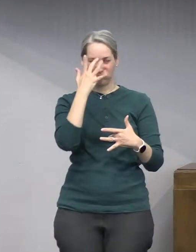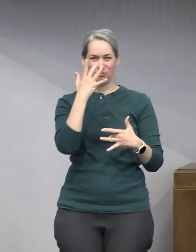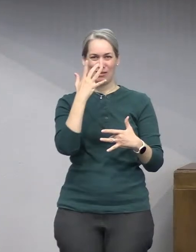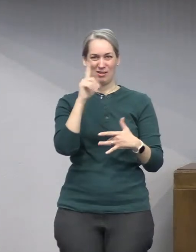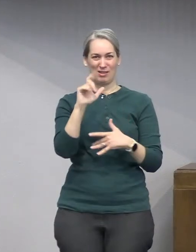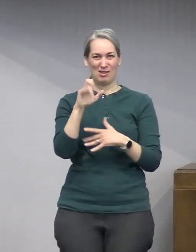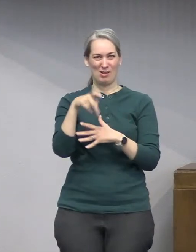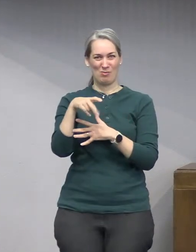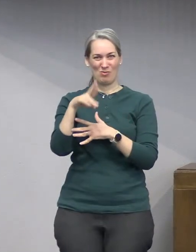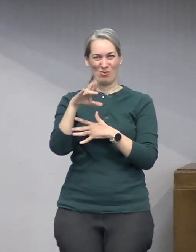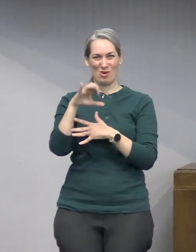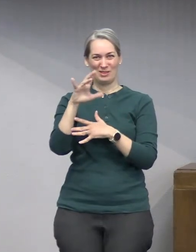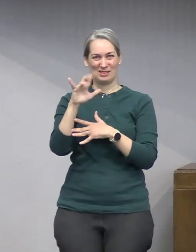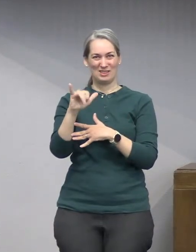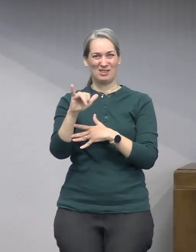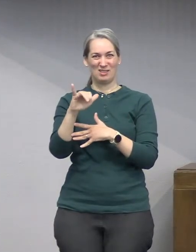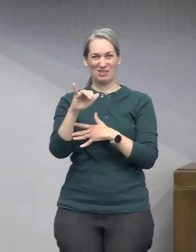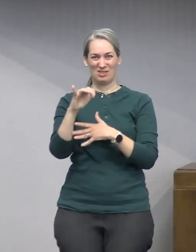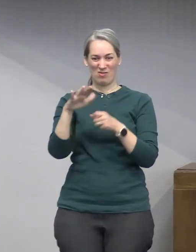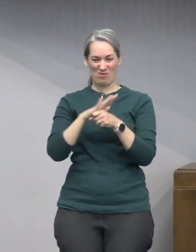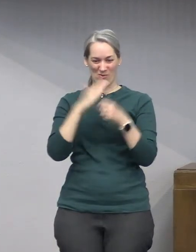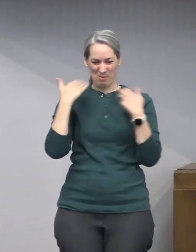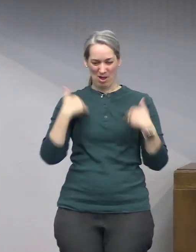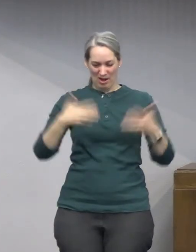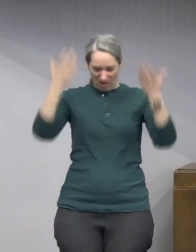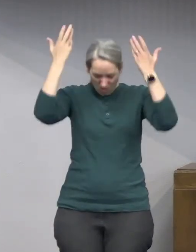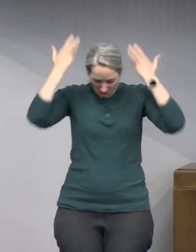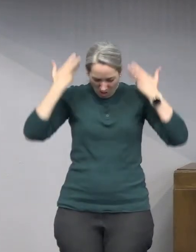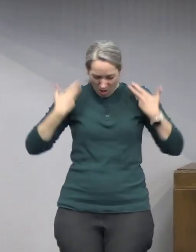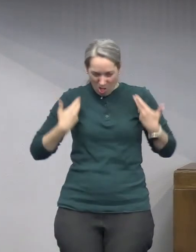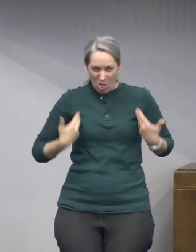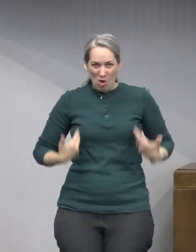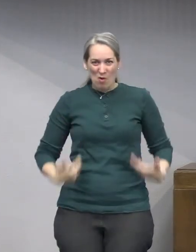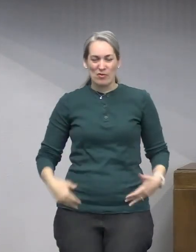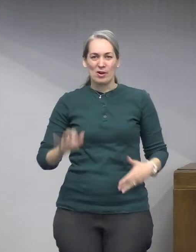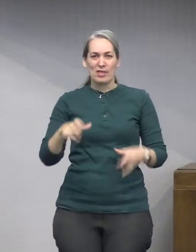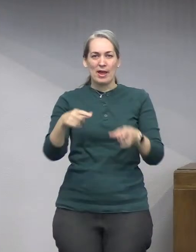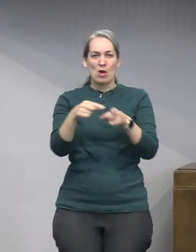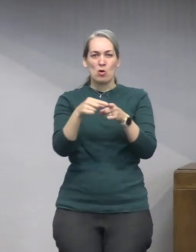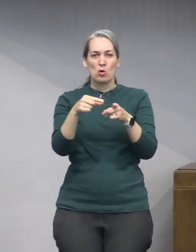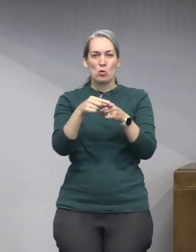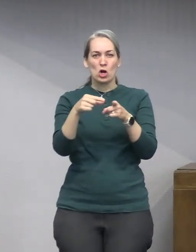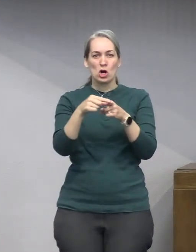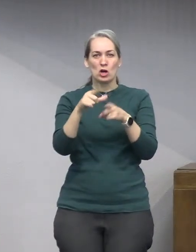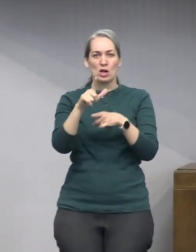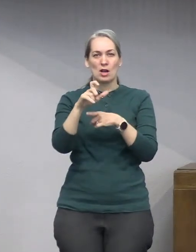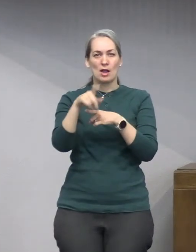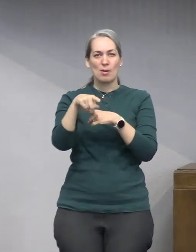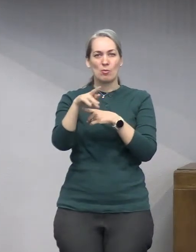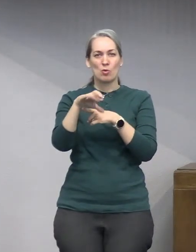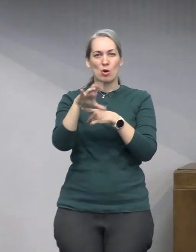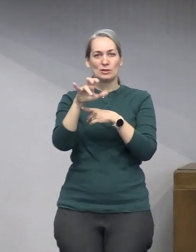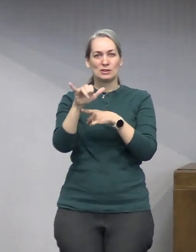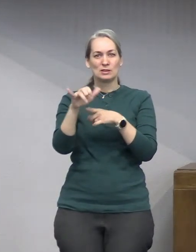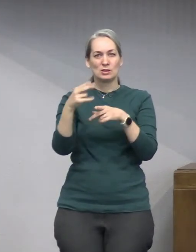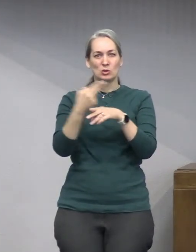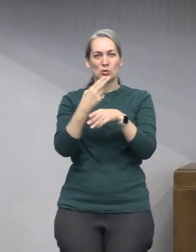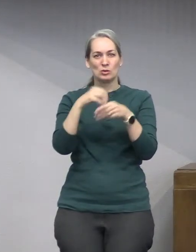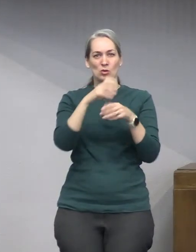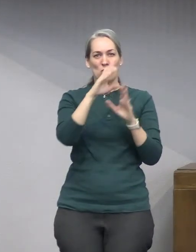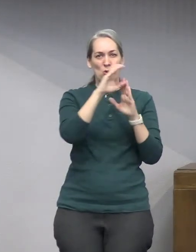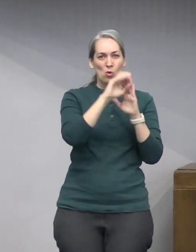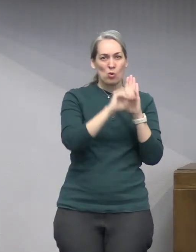his entire body. The term leprosy, actually, that's used in the Old Testament and the New